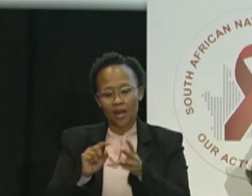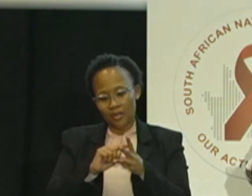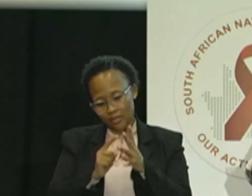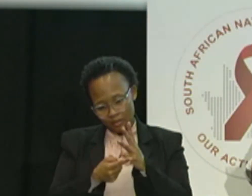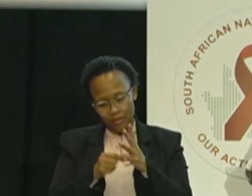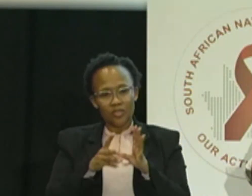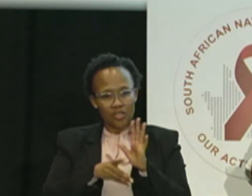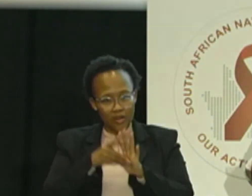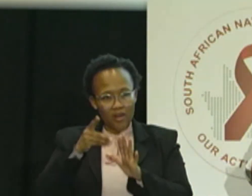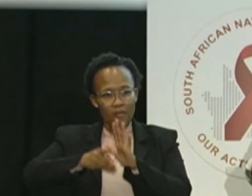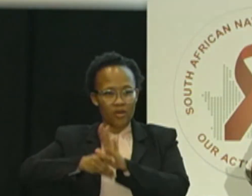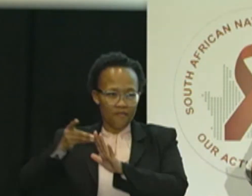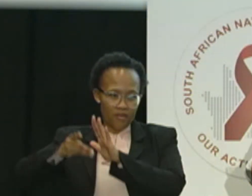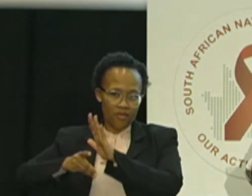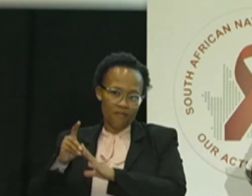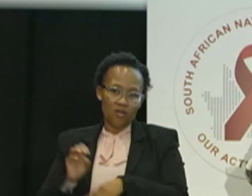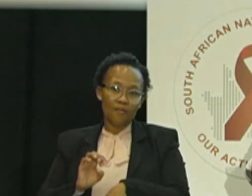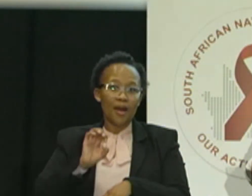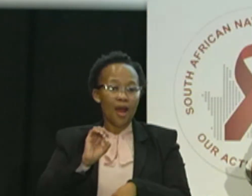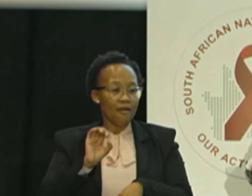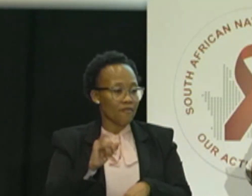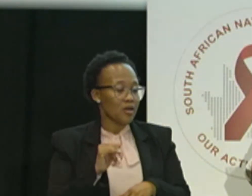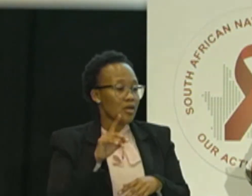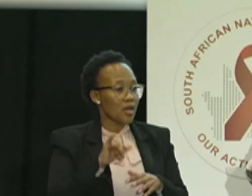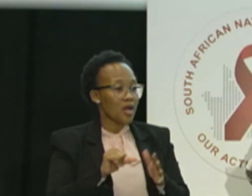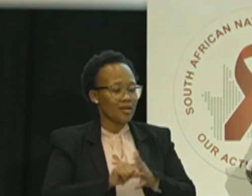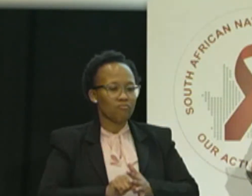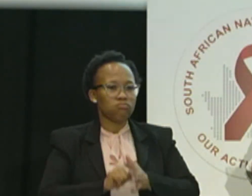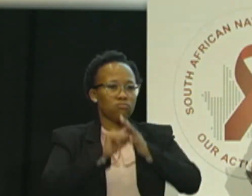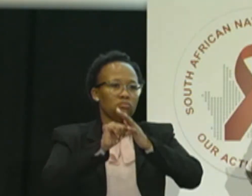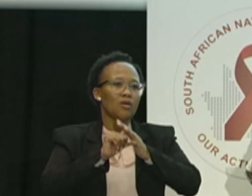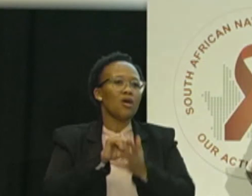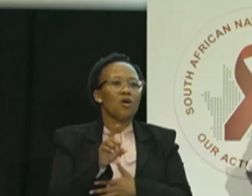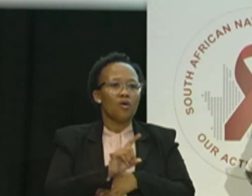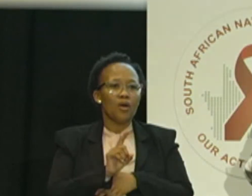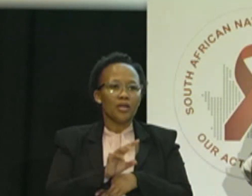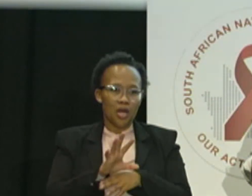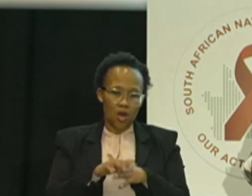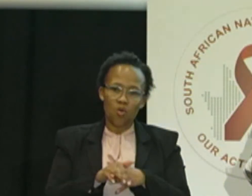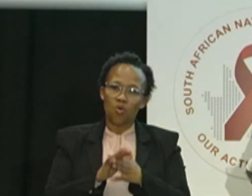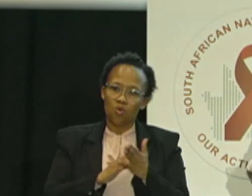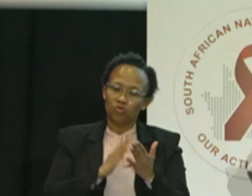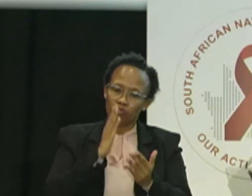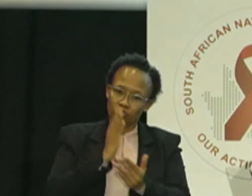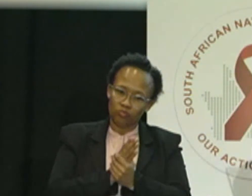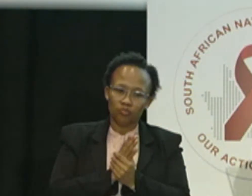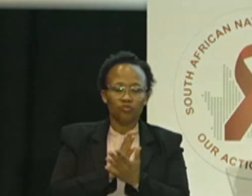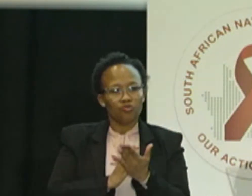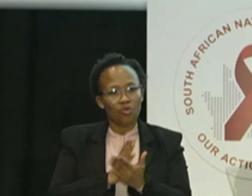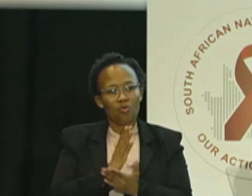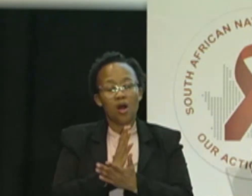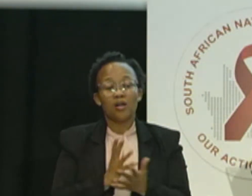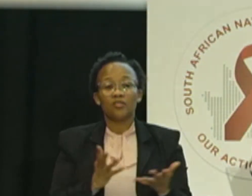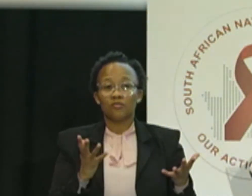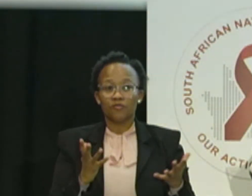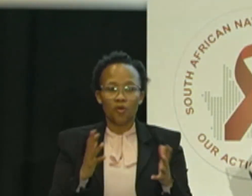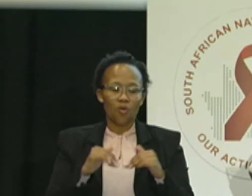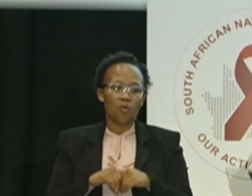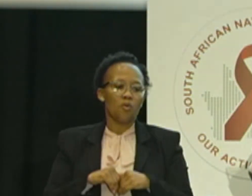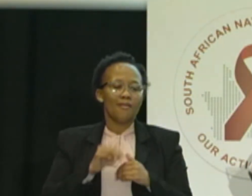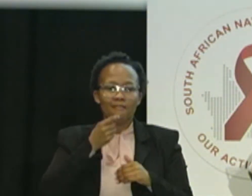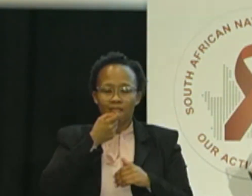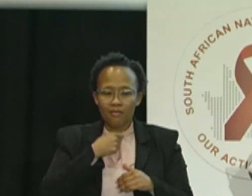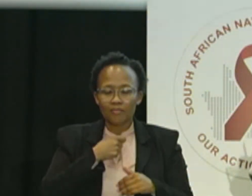core of guaranteeing rights to key populations. But we do know that more needs to be